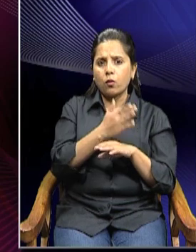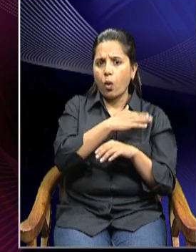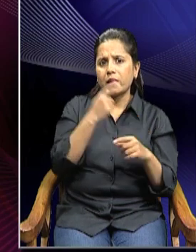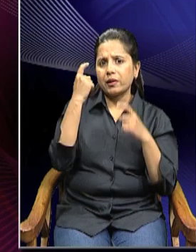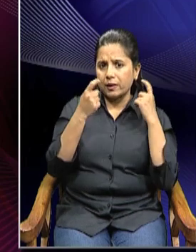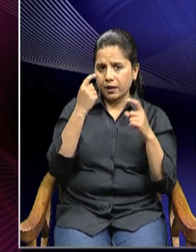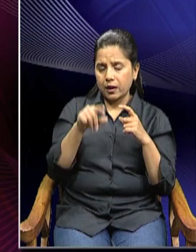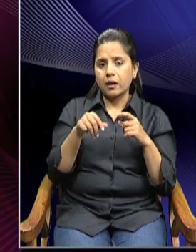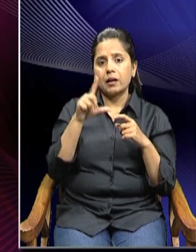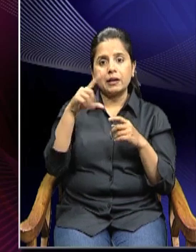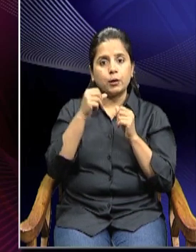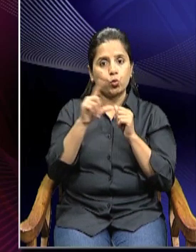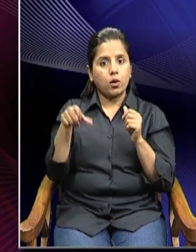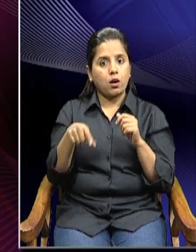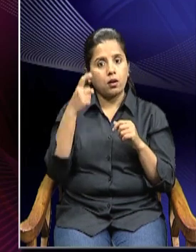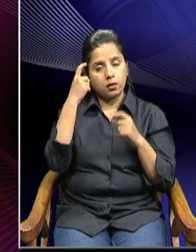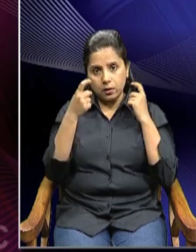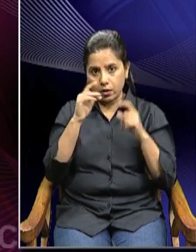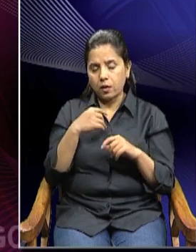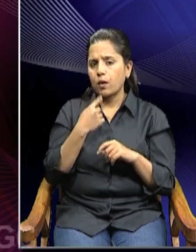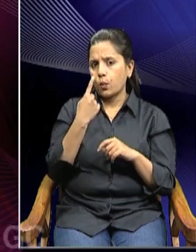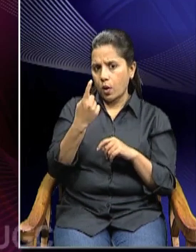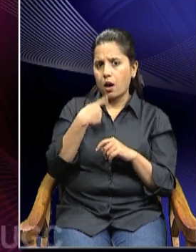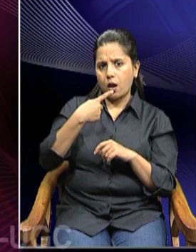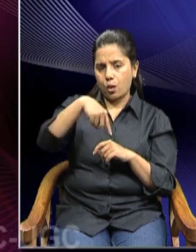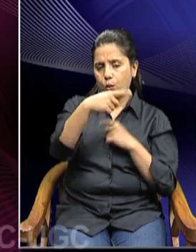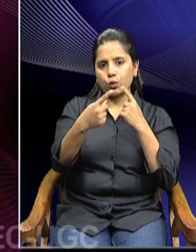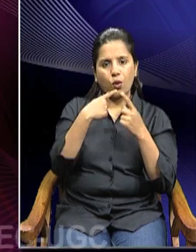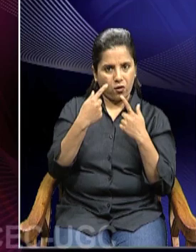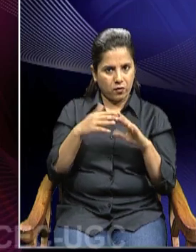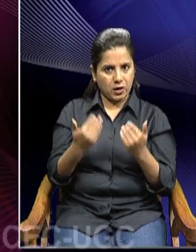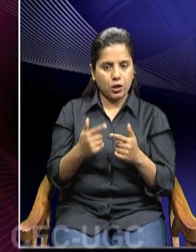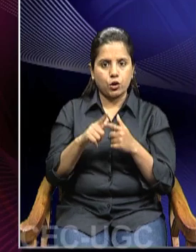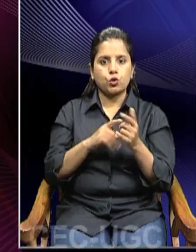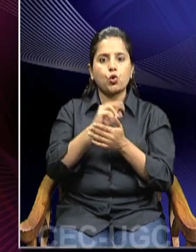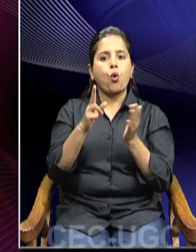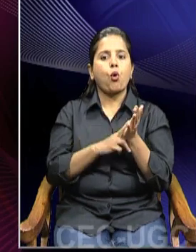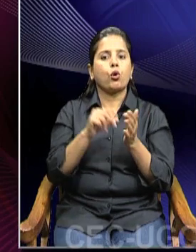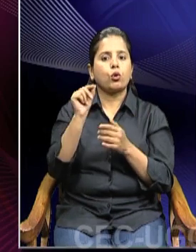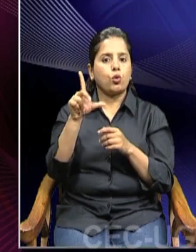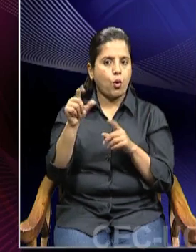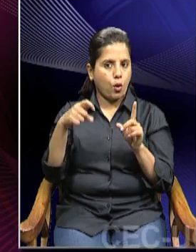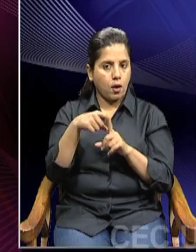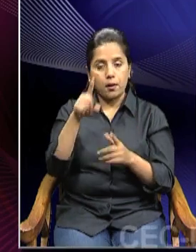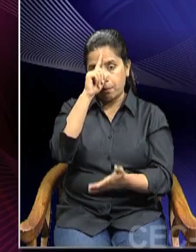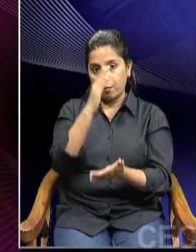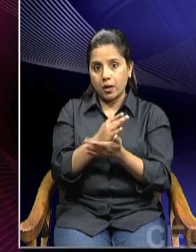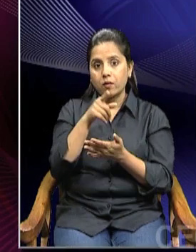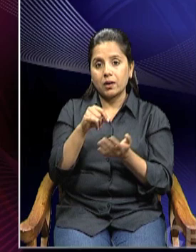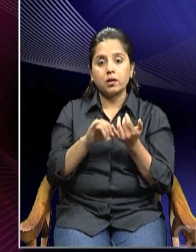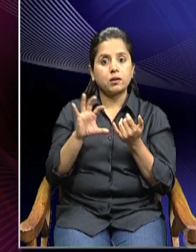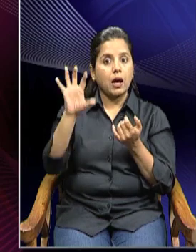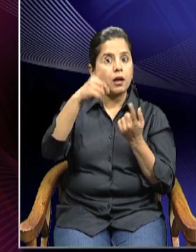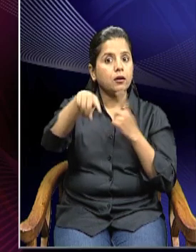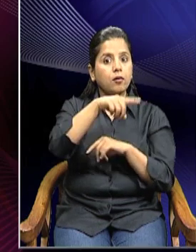thinkers, liberal thinkers, one we have already talked about, that was John Locke, which believed that states came